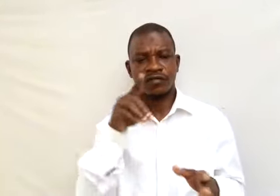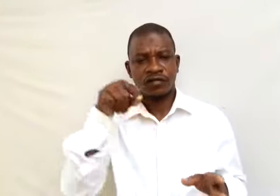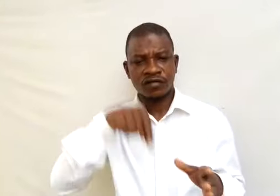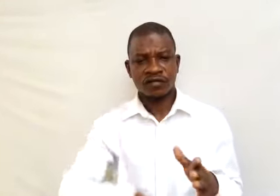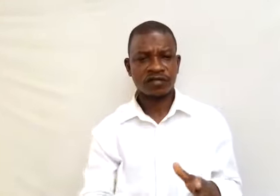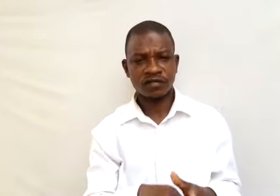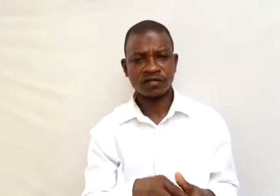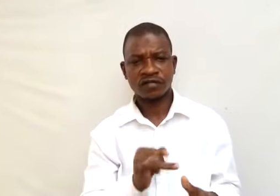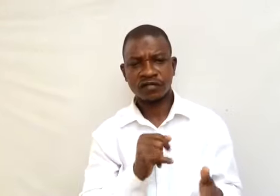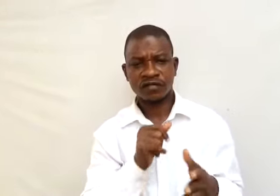water is not so deep